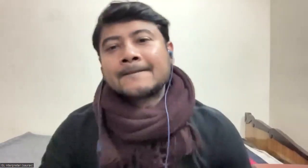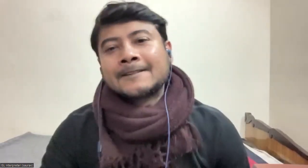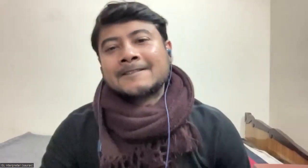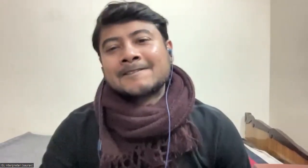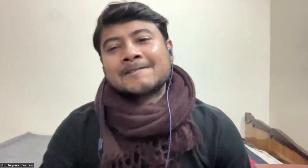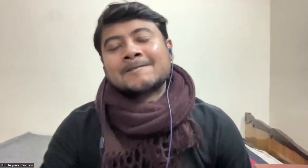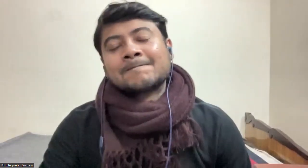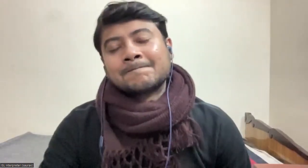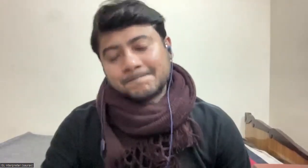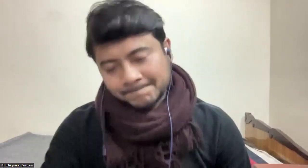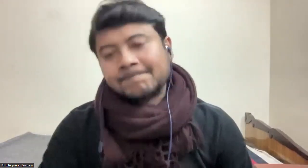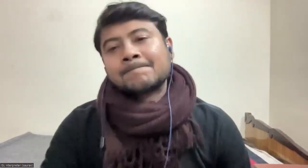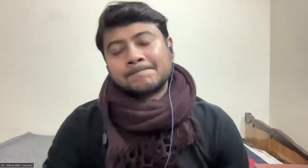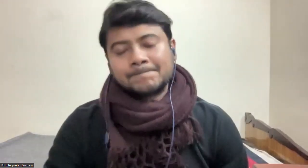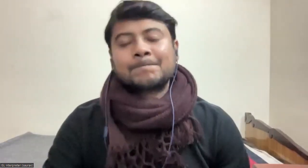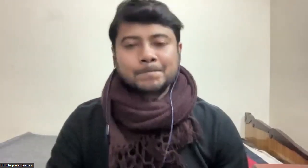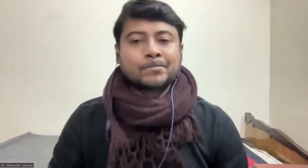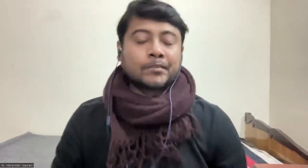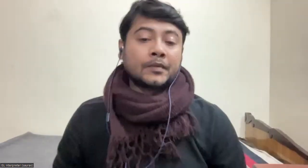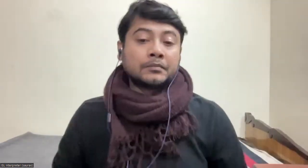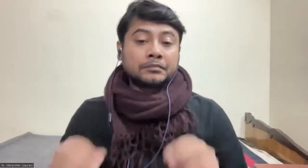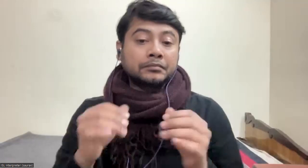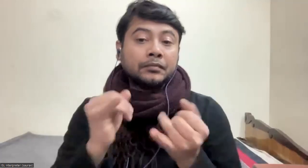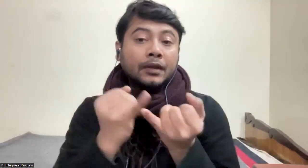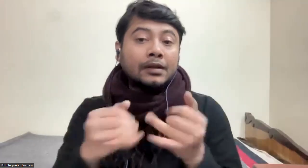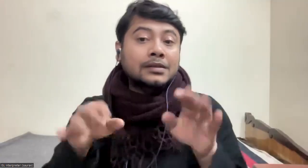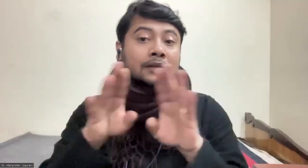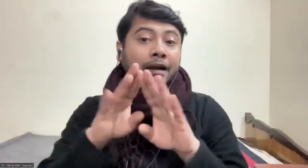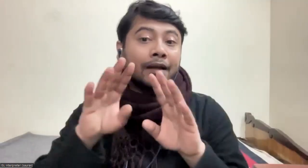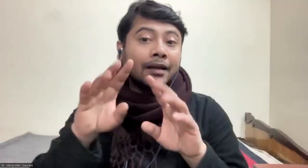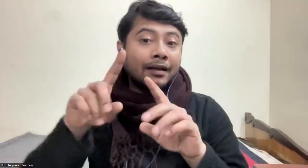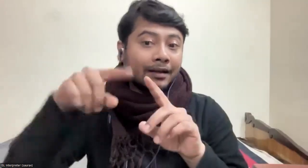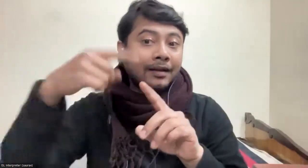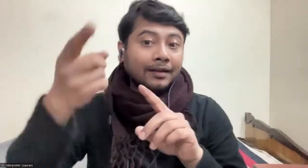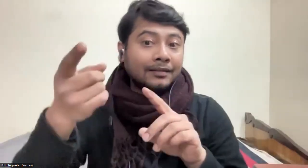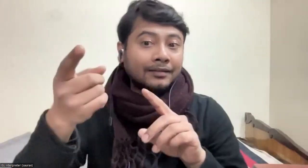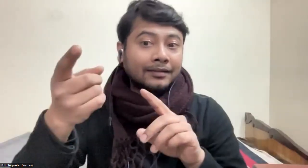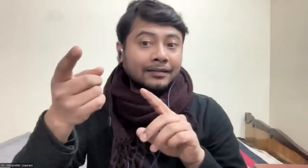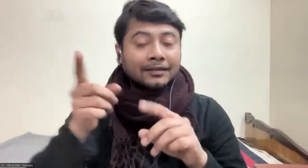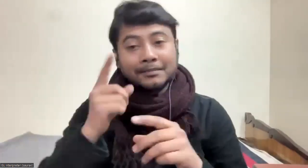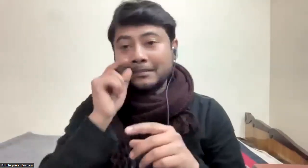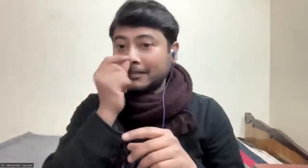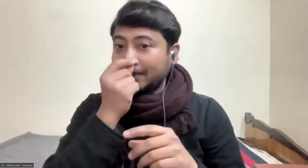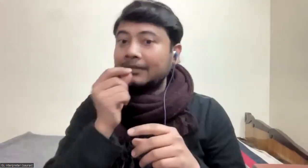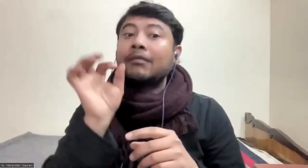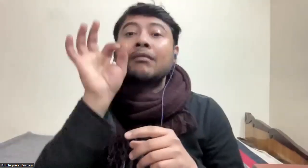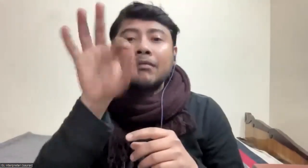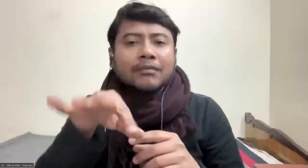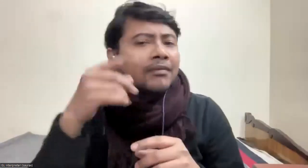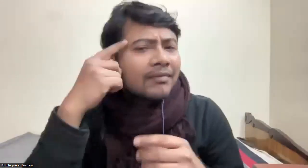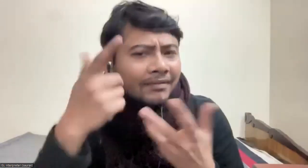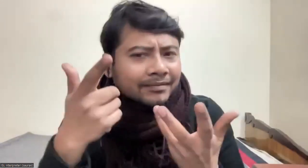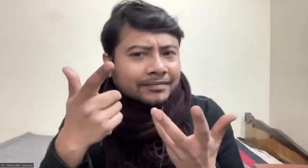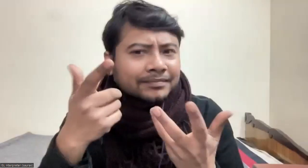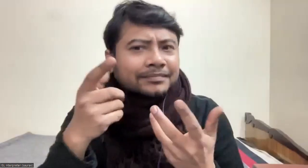So maybe next to next class, we might discuss these points again. So it is very important that you remember all these